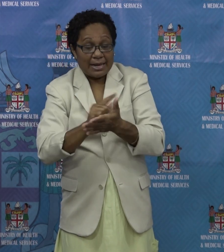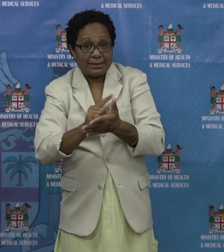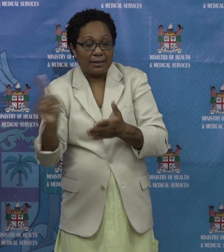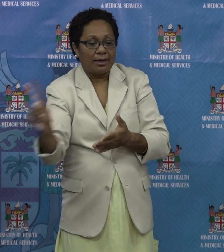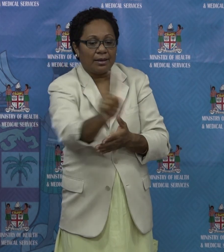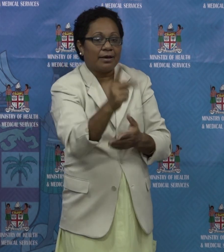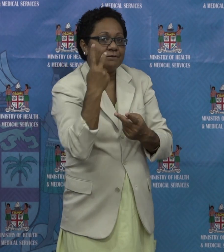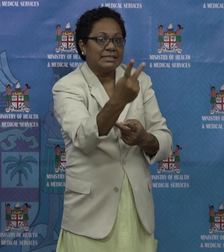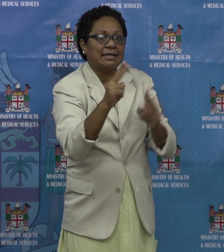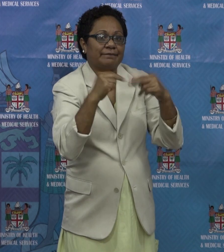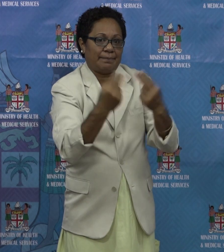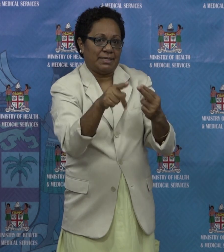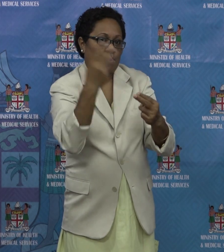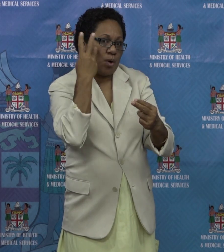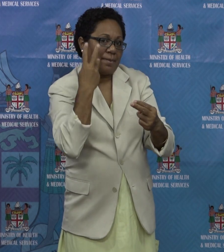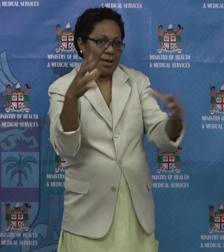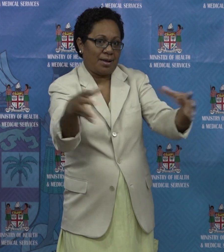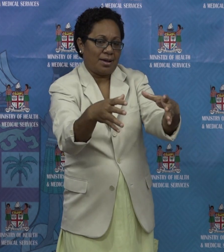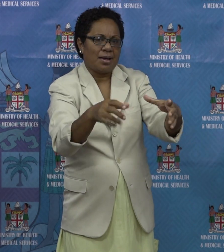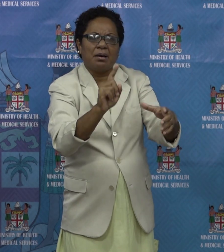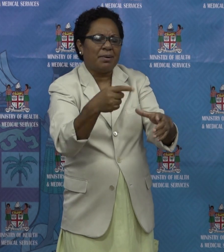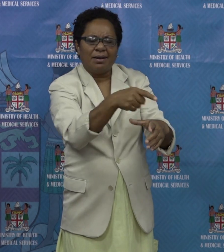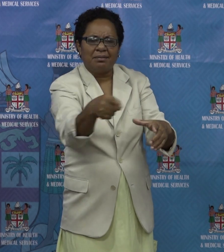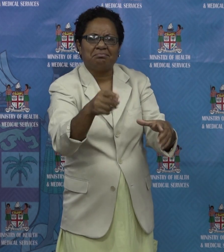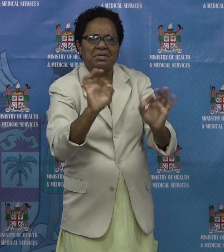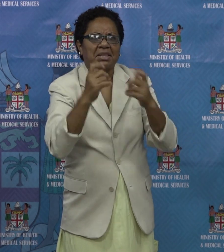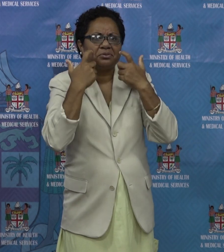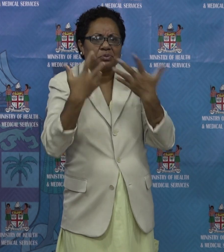around to the household. There was no symptoms reported.